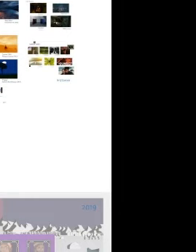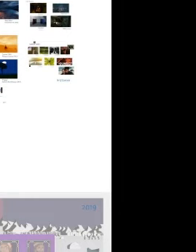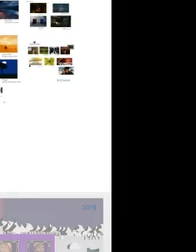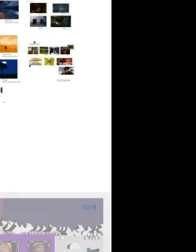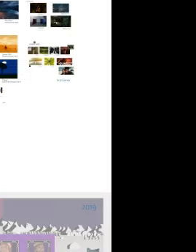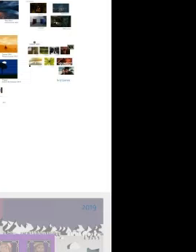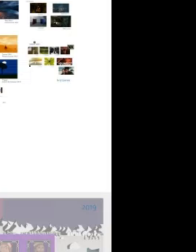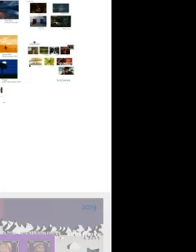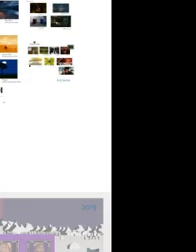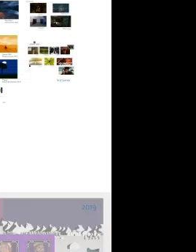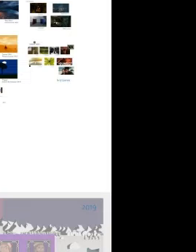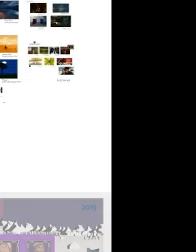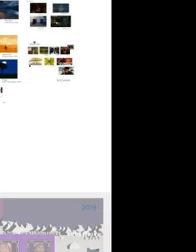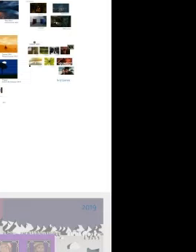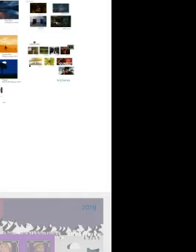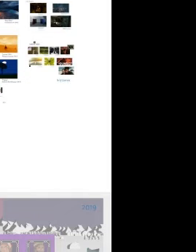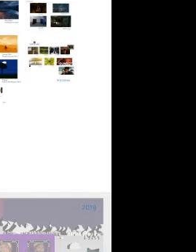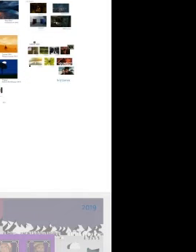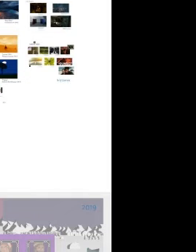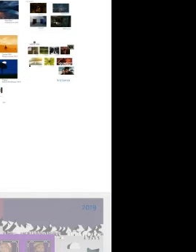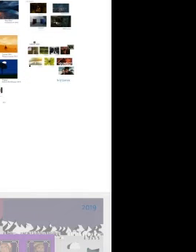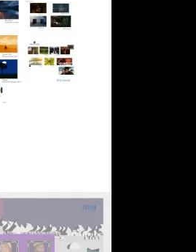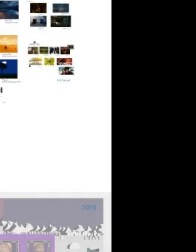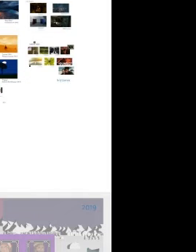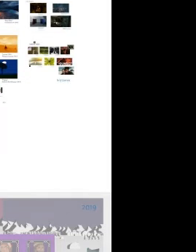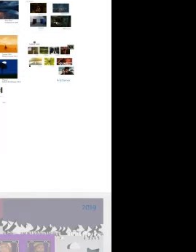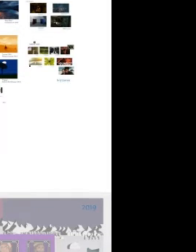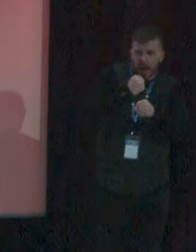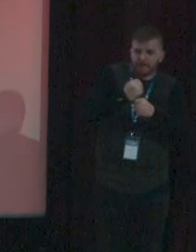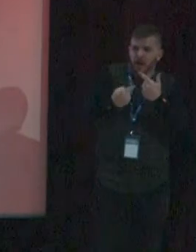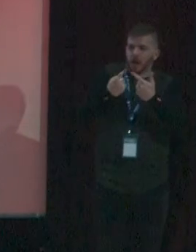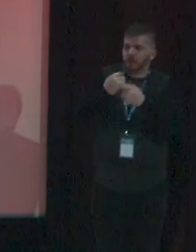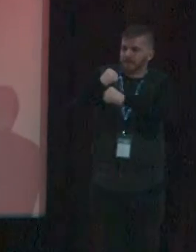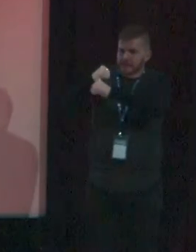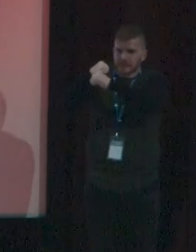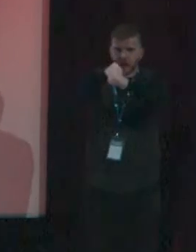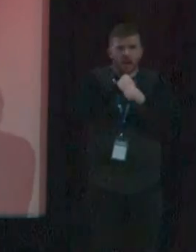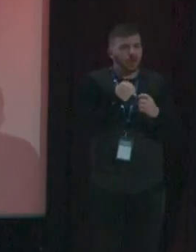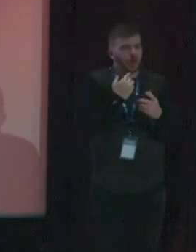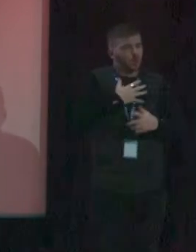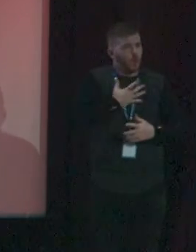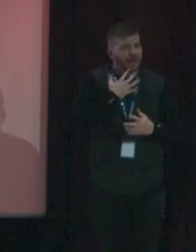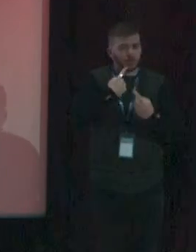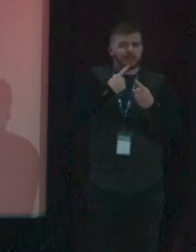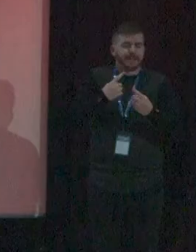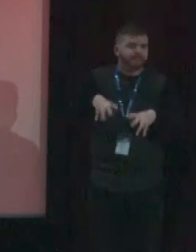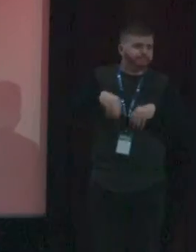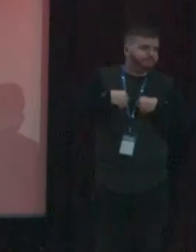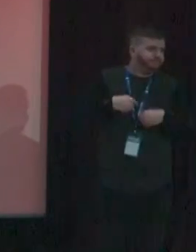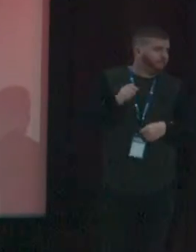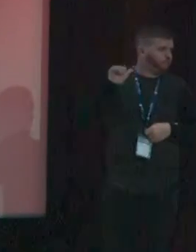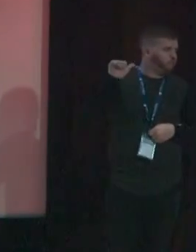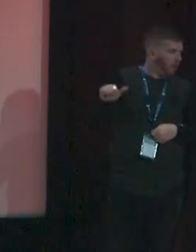game is drawing from influences both in games and in other media. And we don't like to admit it. There's this weird thing whereby